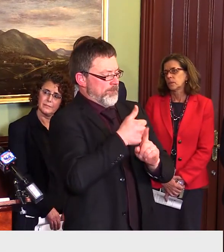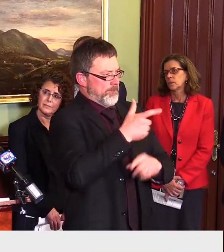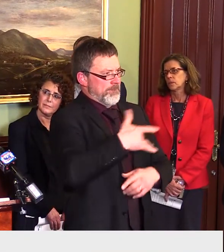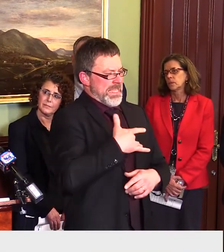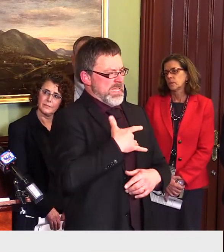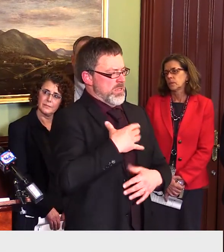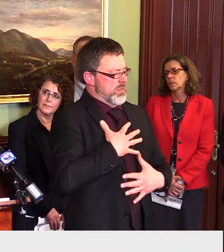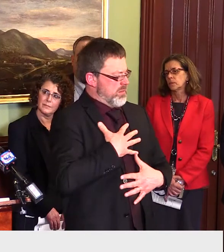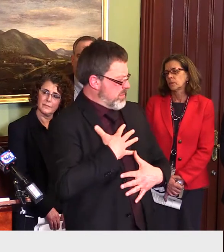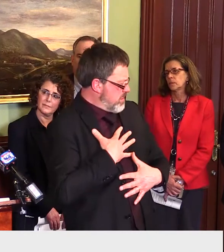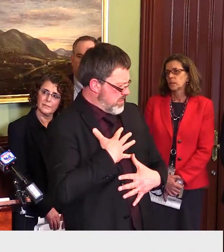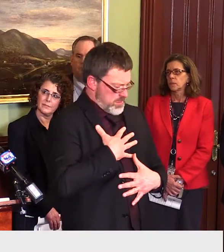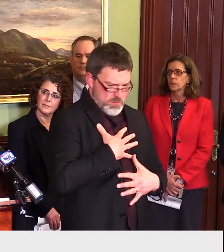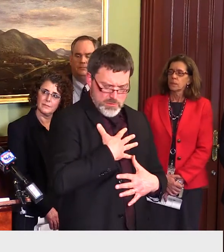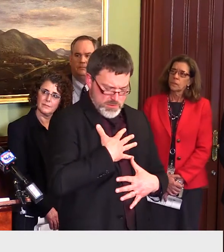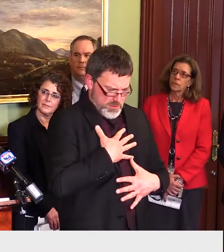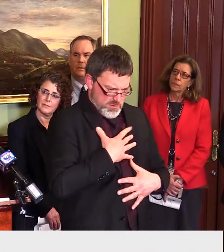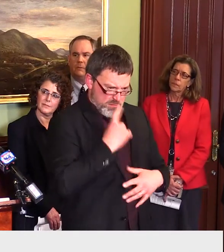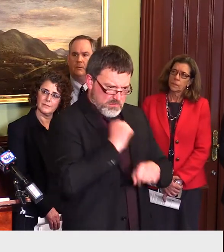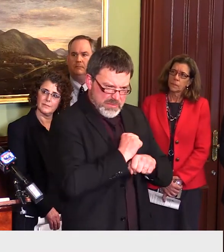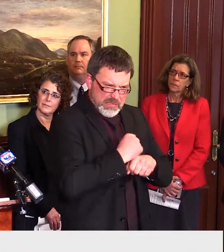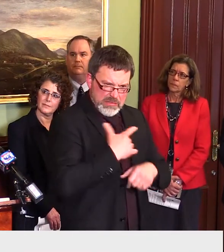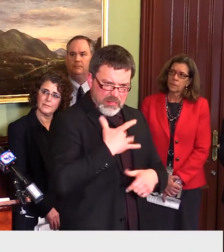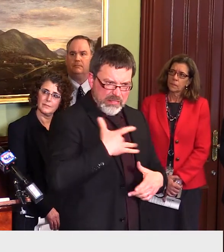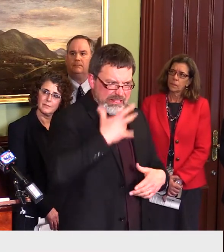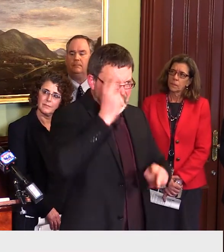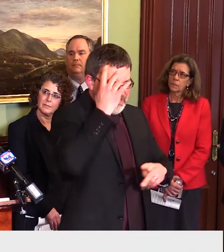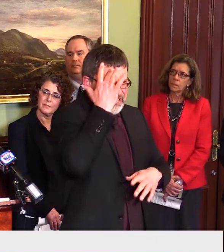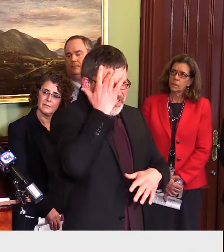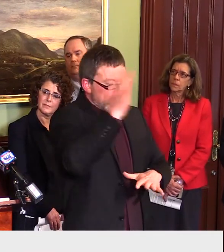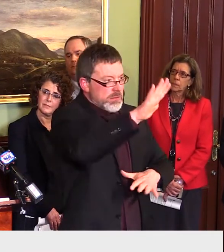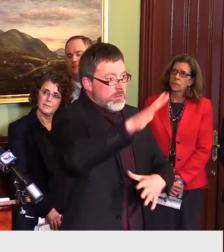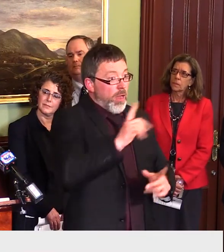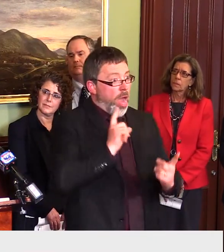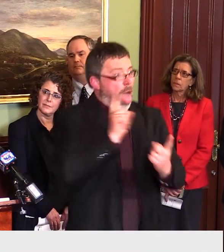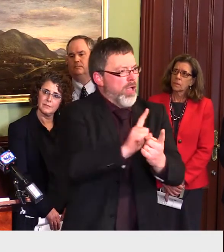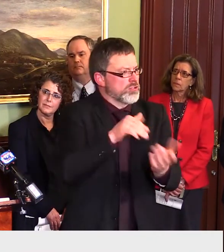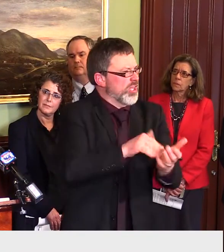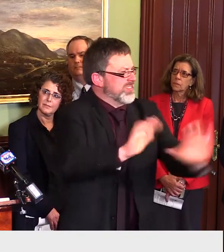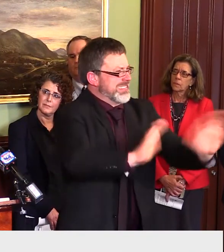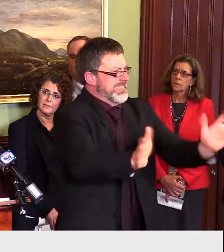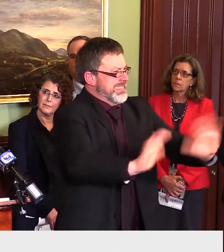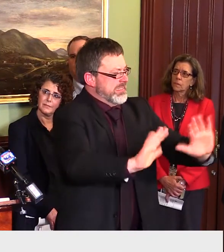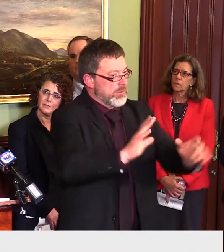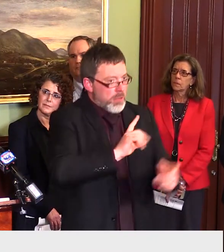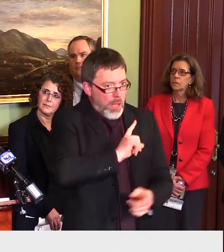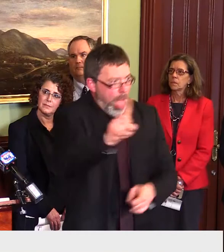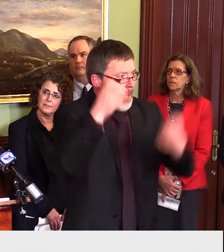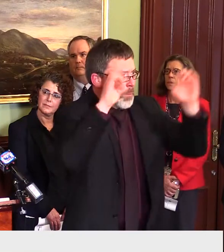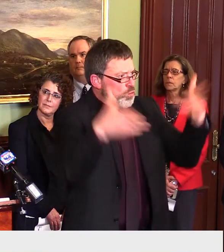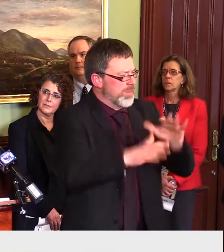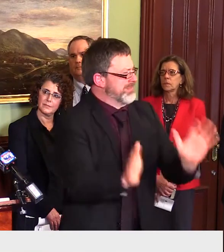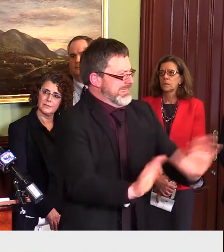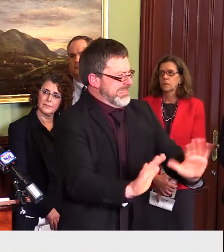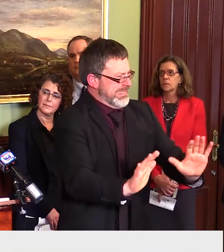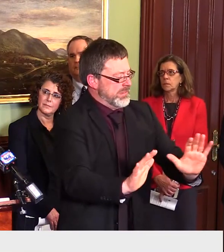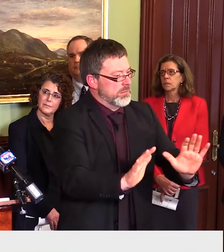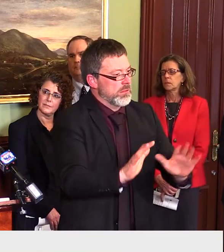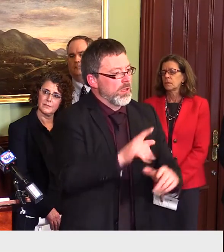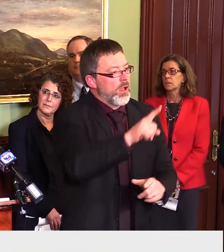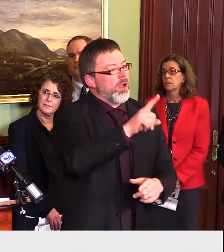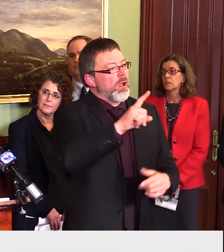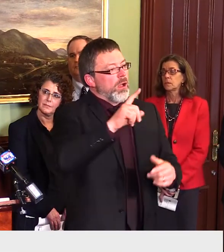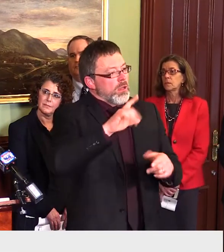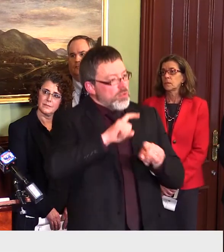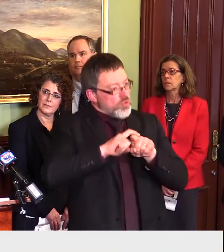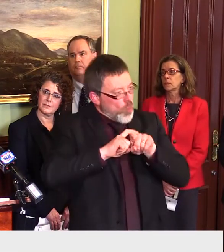On the horizon, in the very near future, the healthcare lab that has been doing all of the assays will be